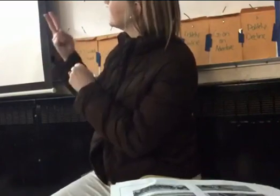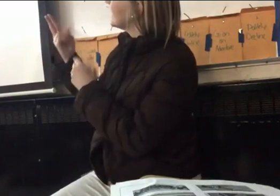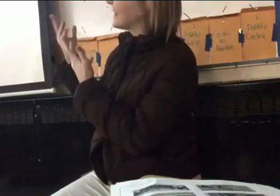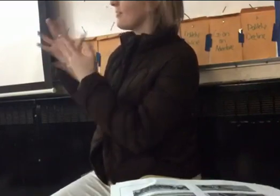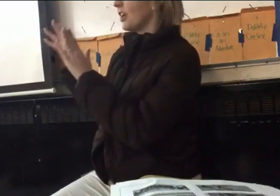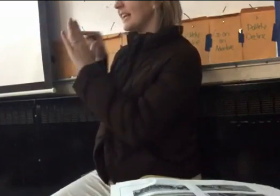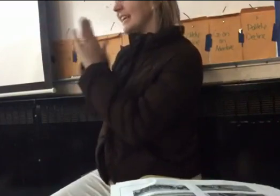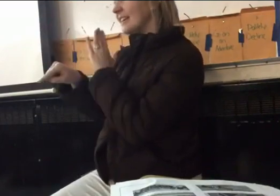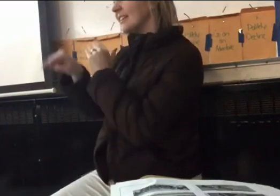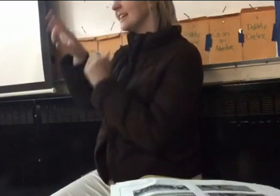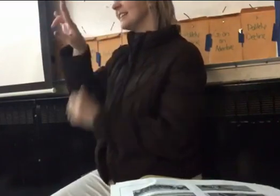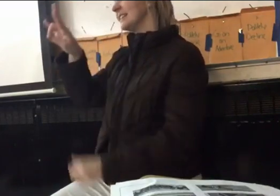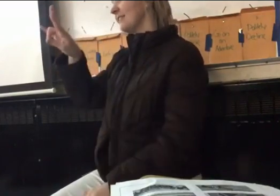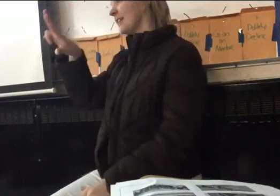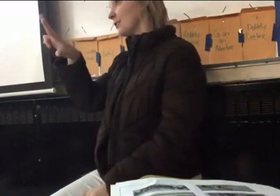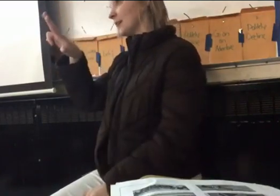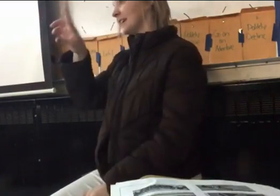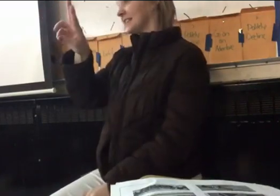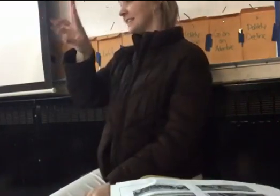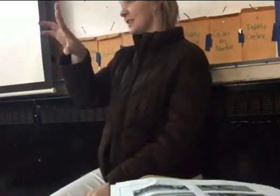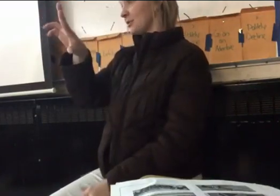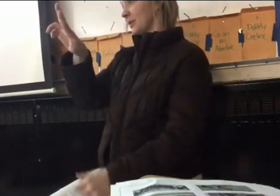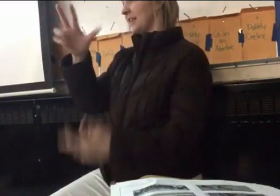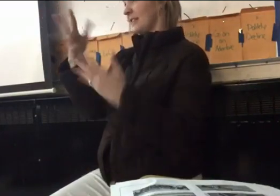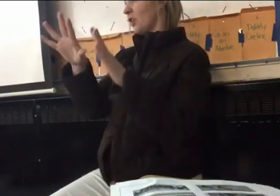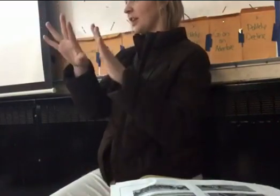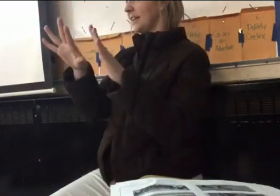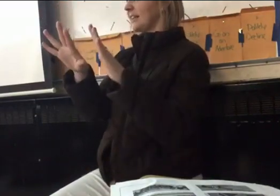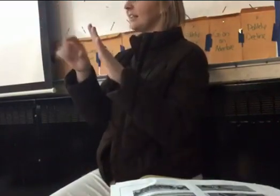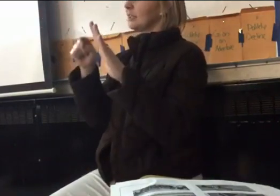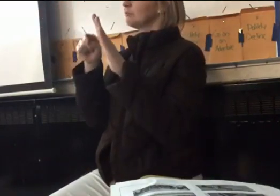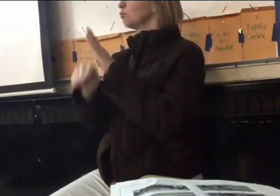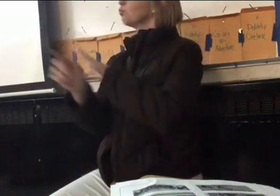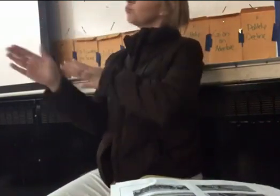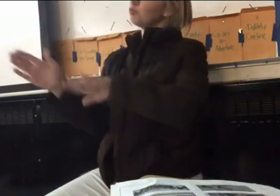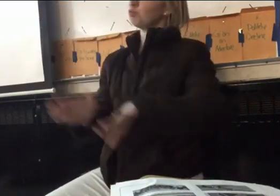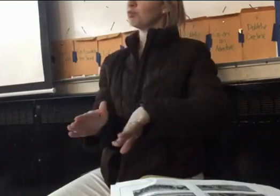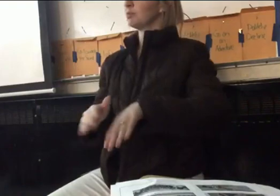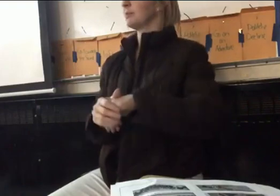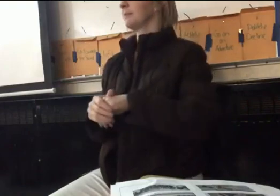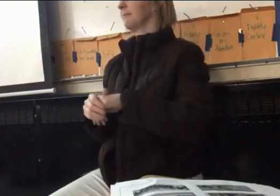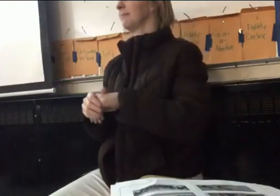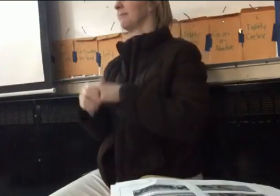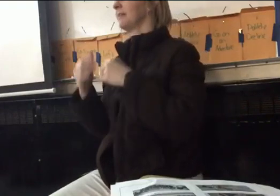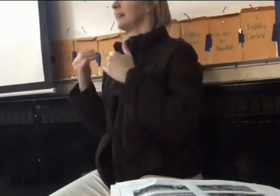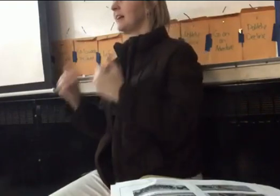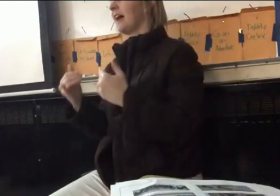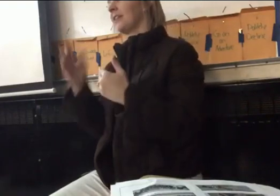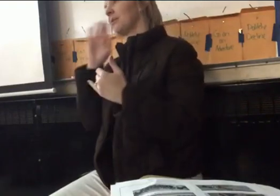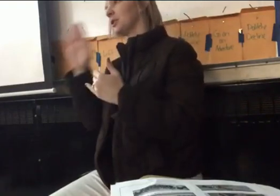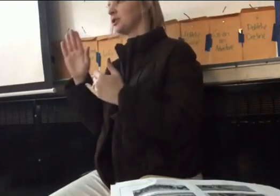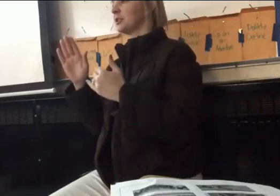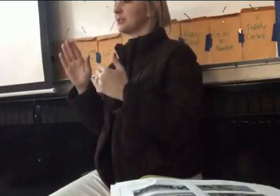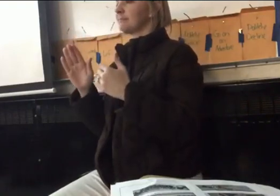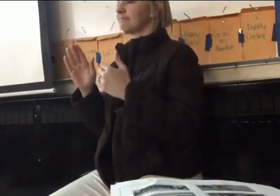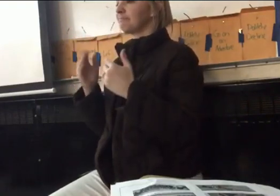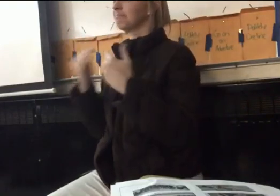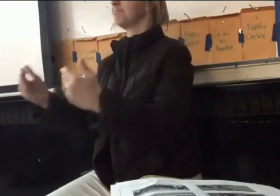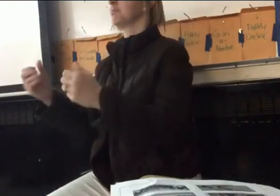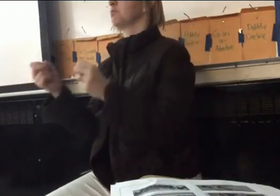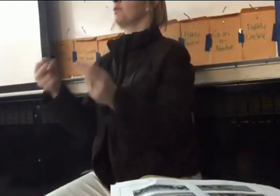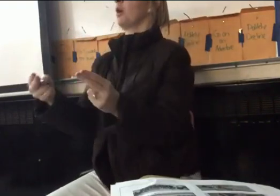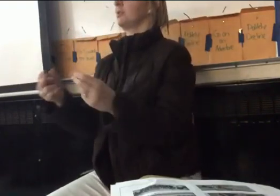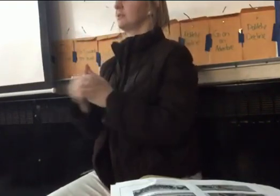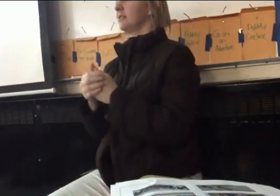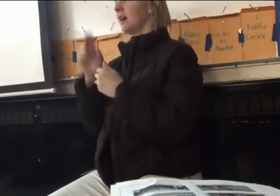killed 73 and 63 over here, saying that they've defeated those, and they're just going to put another pelt on their wall. It's the idea that Uncle Sam has to